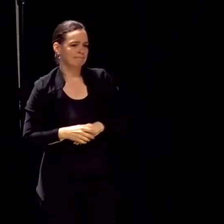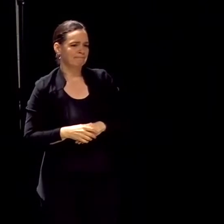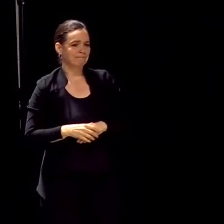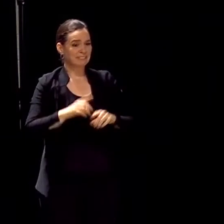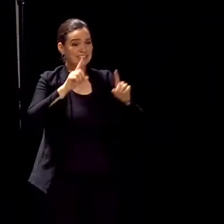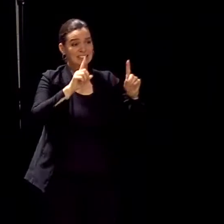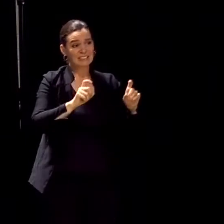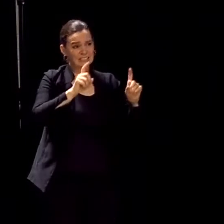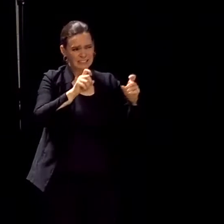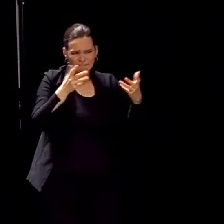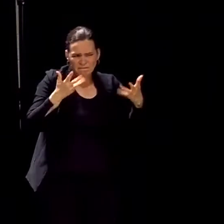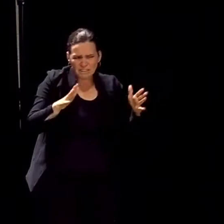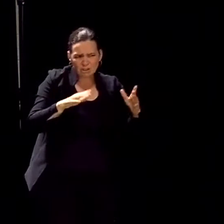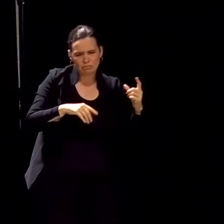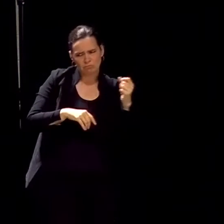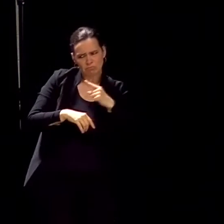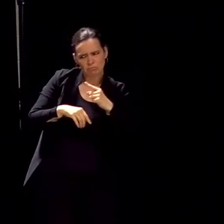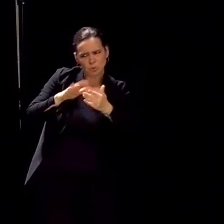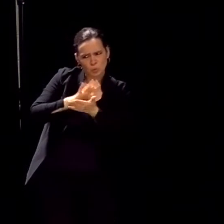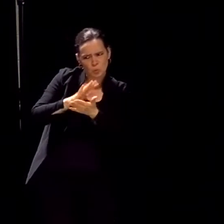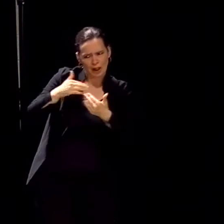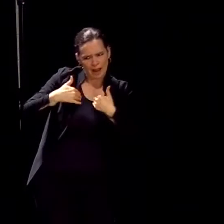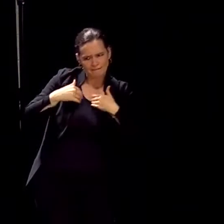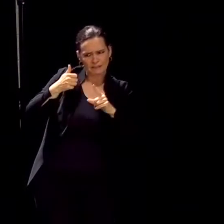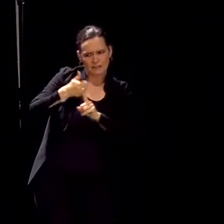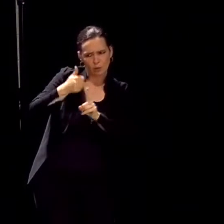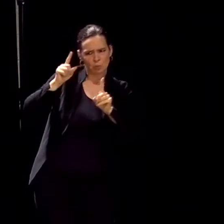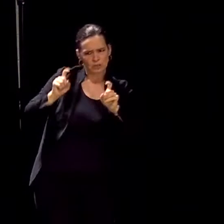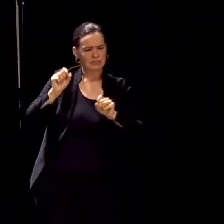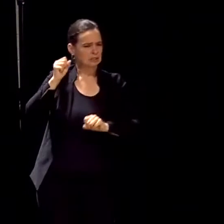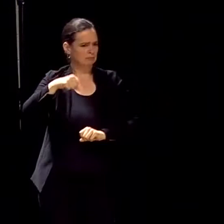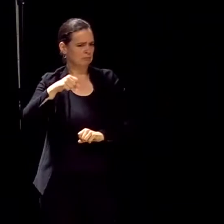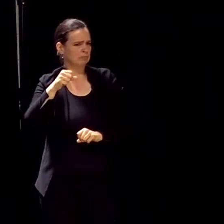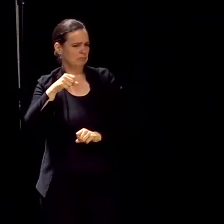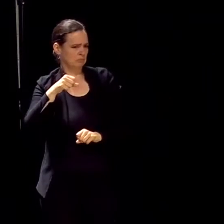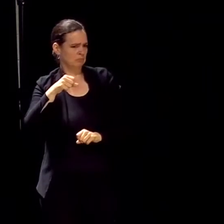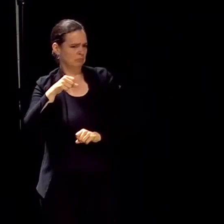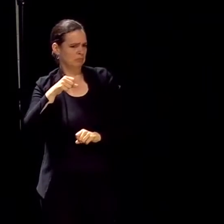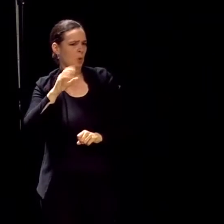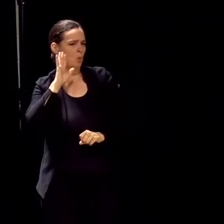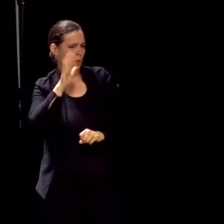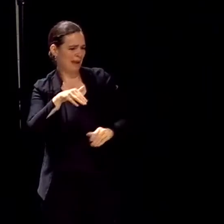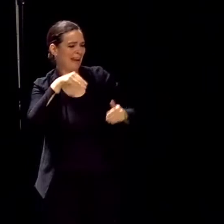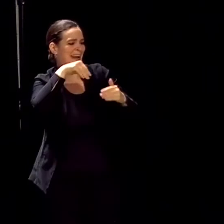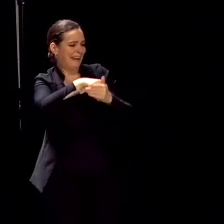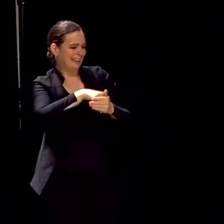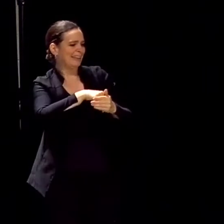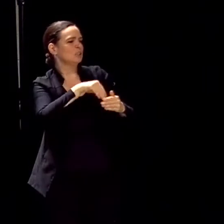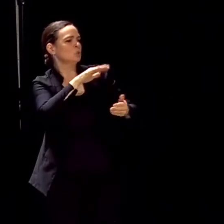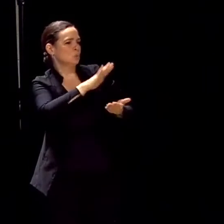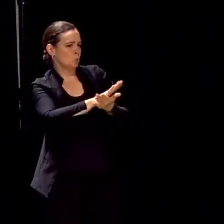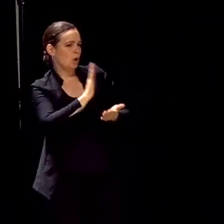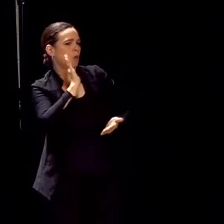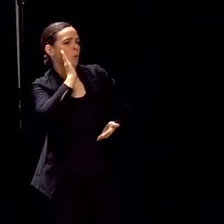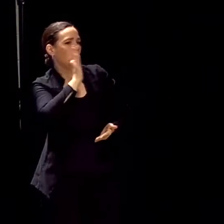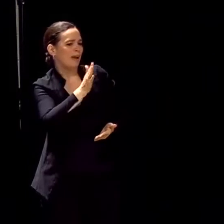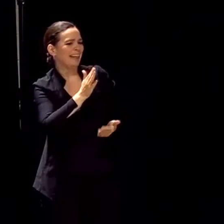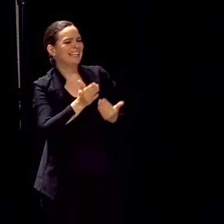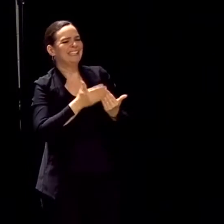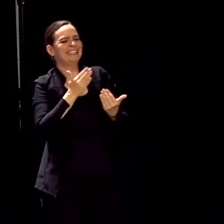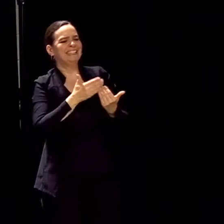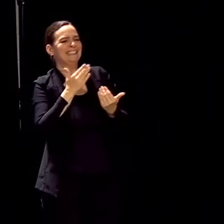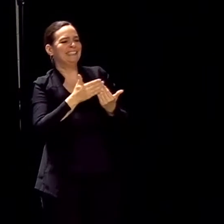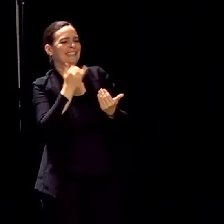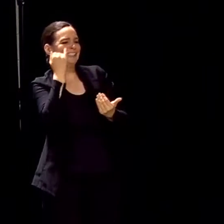logistics, but it's probably easiest for us to go to the students and to the faculty than try to have them transported. And those,